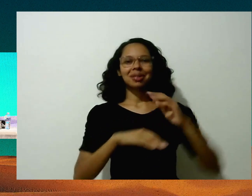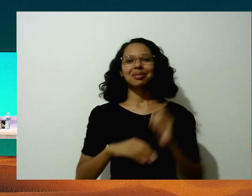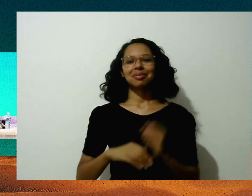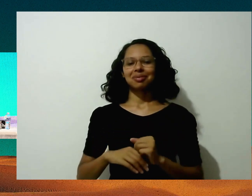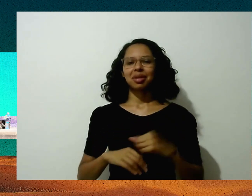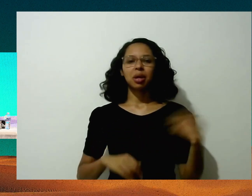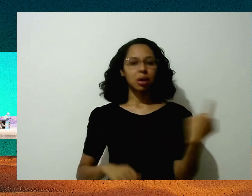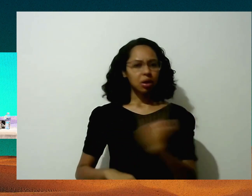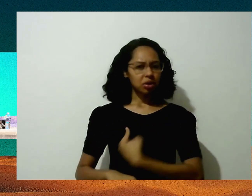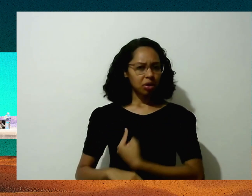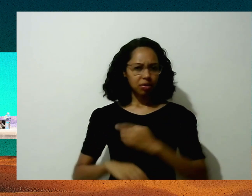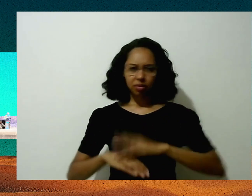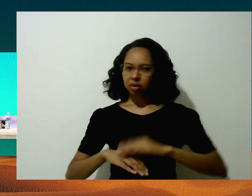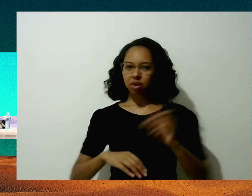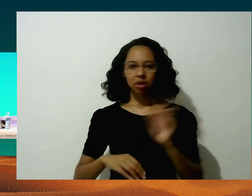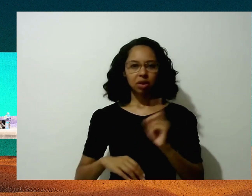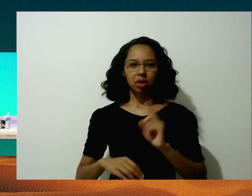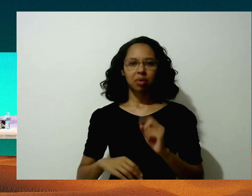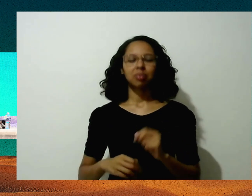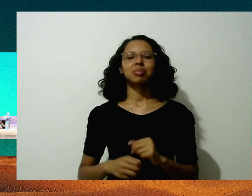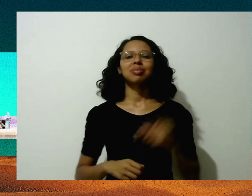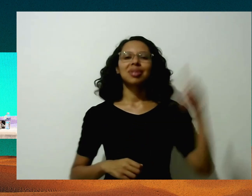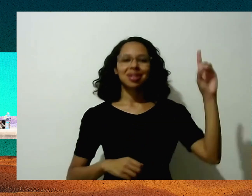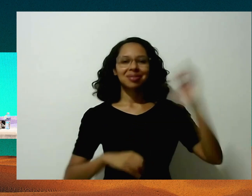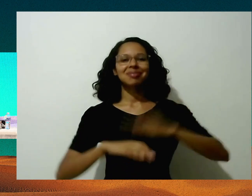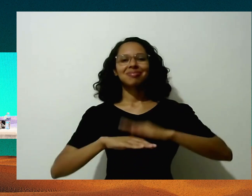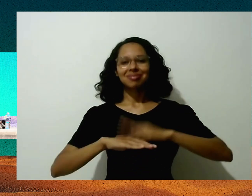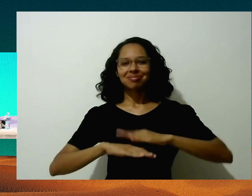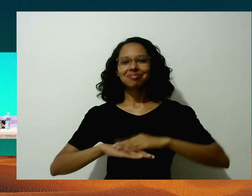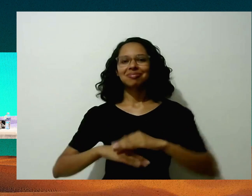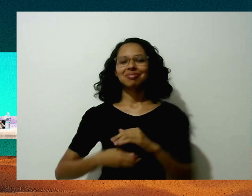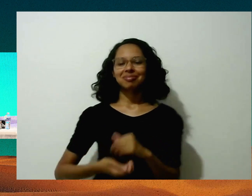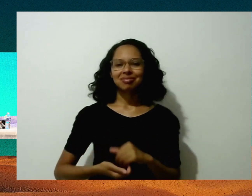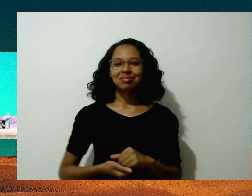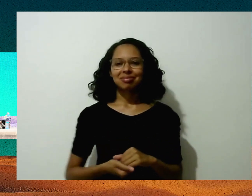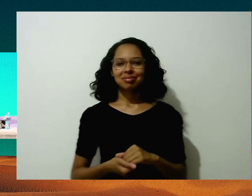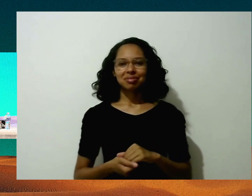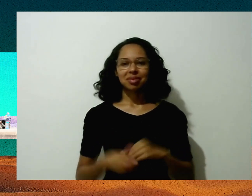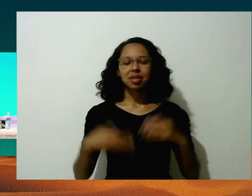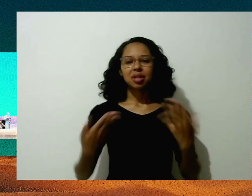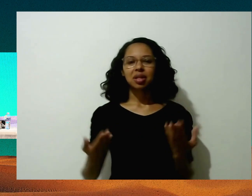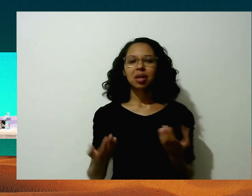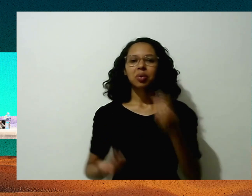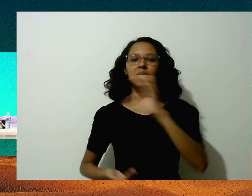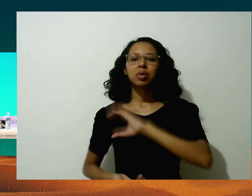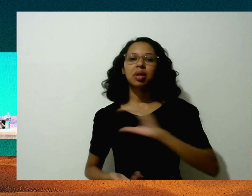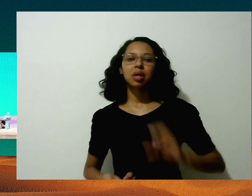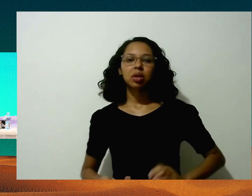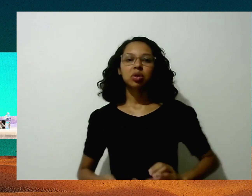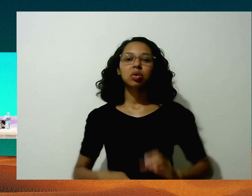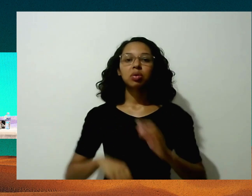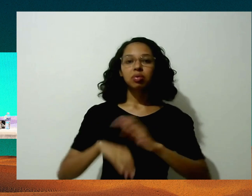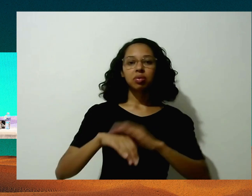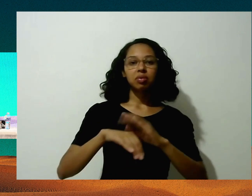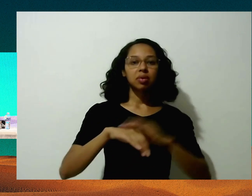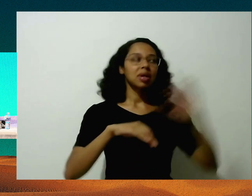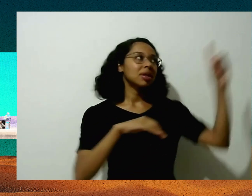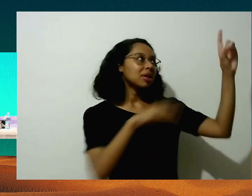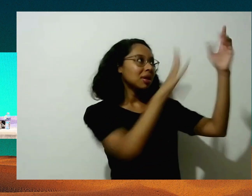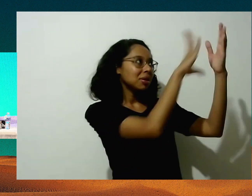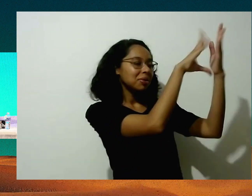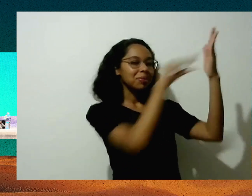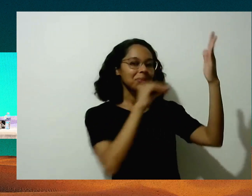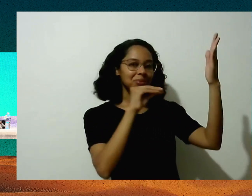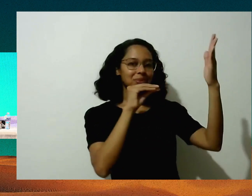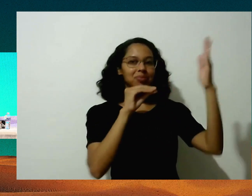Right? Porque tudo o que esse fizer, o Filho também semelhantemente o faz. For whatever he does, the Son also does in